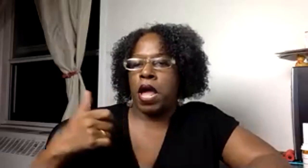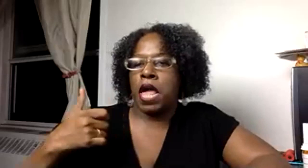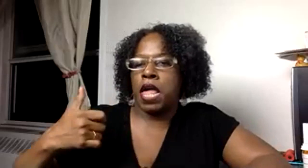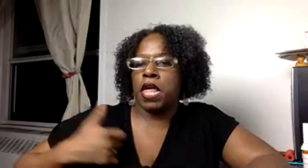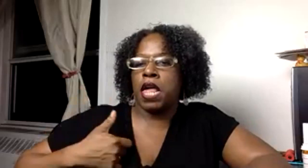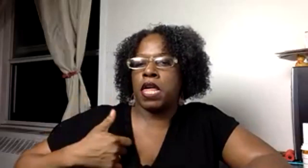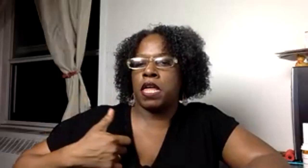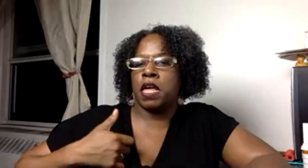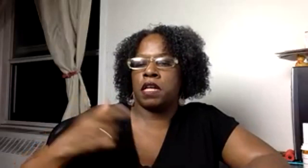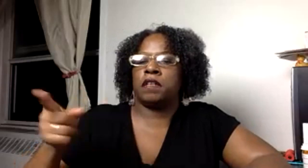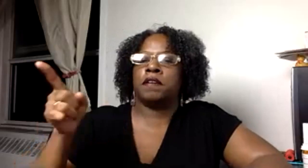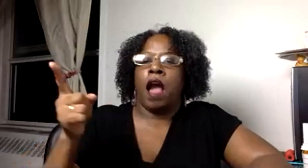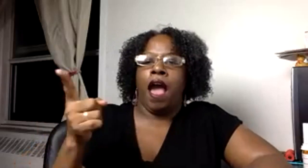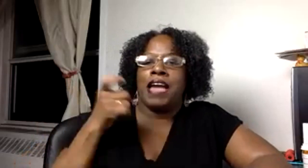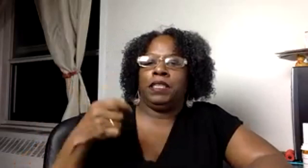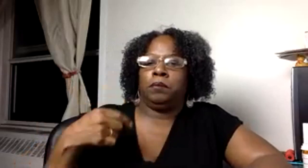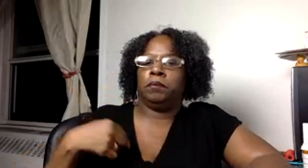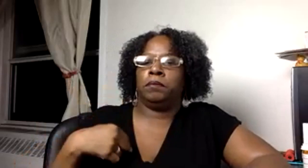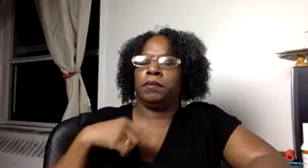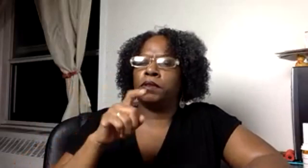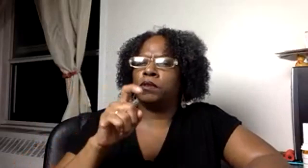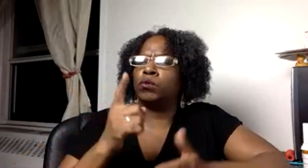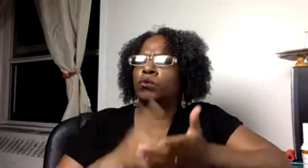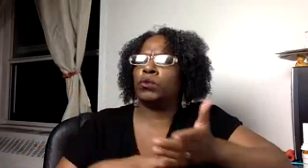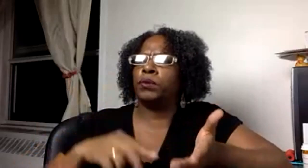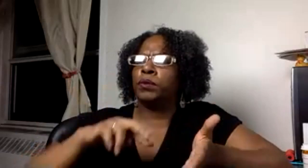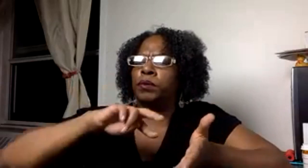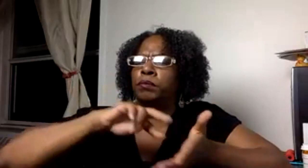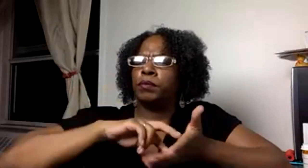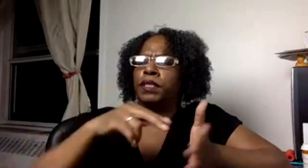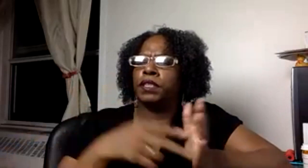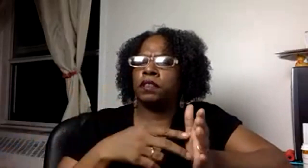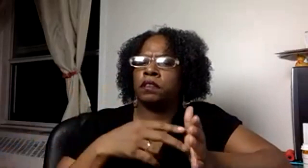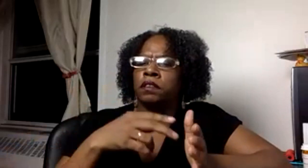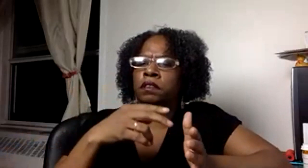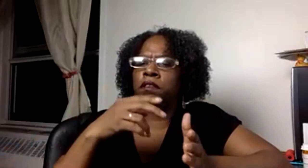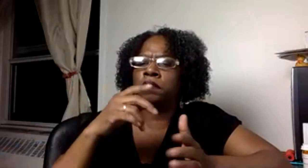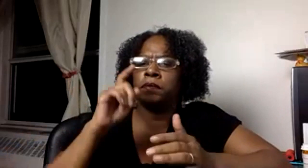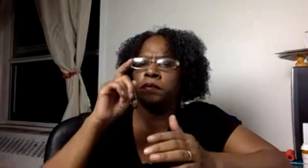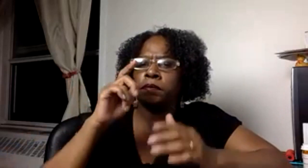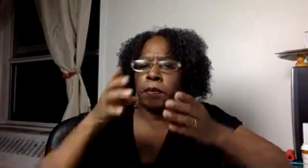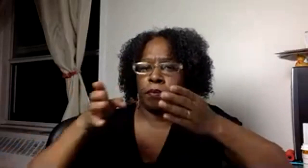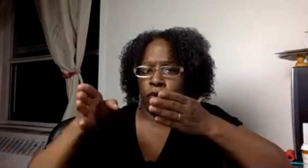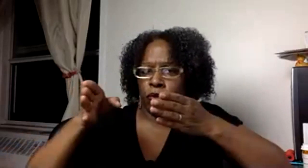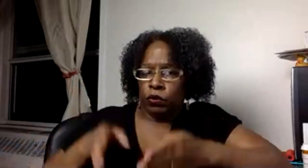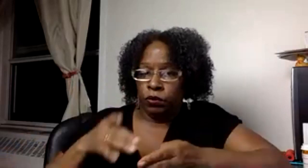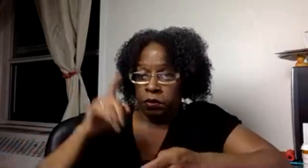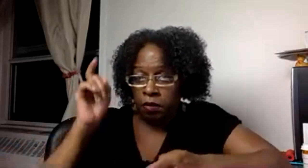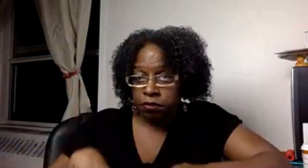So now we're going back to the point. I do have someone, Vanessa asked me what it means